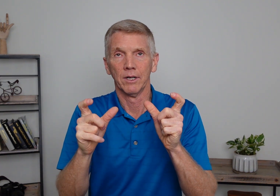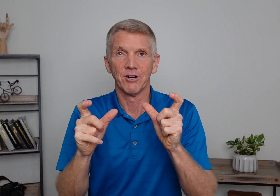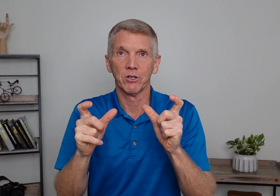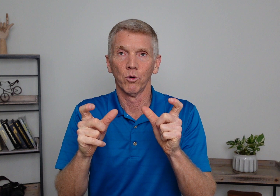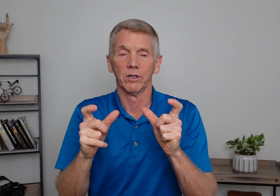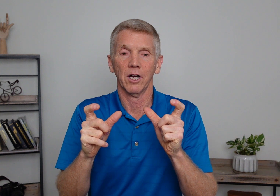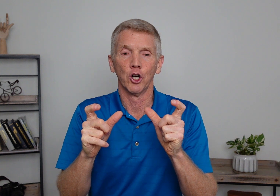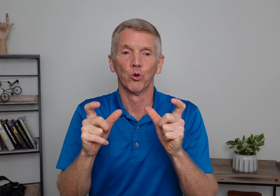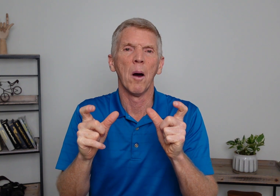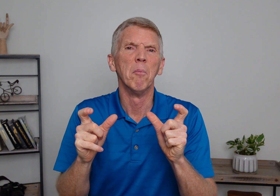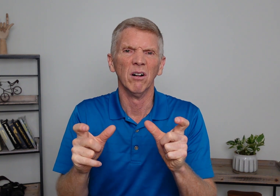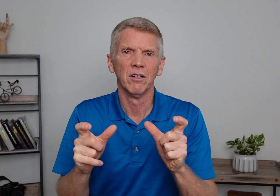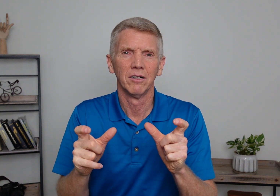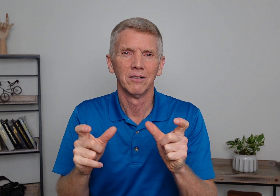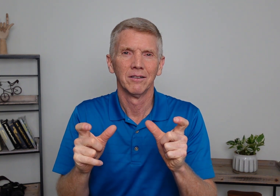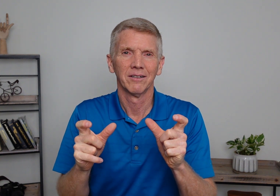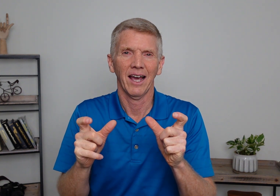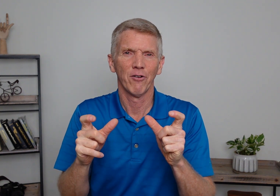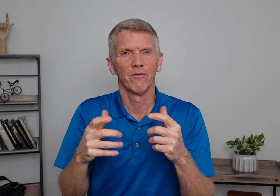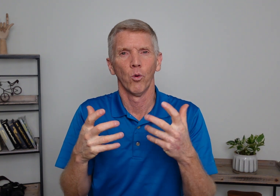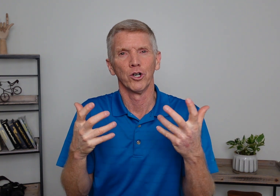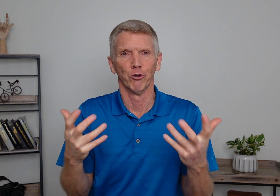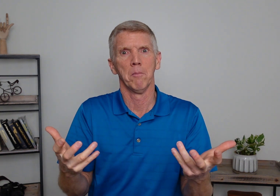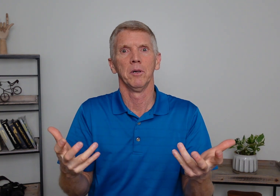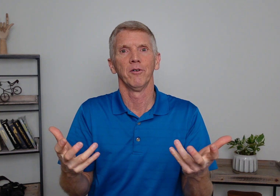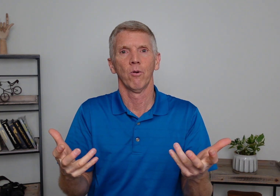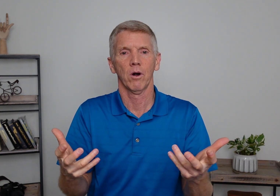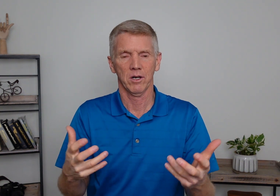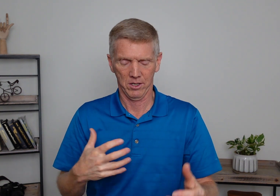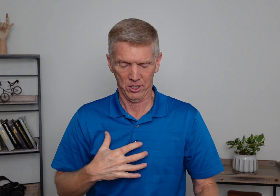interesting word, a grumble, okay? You ever heard of the word grumble before?